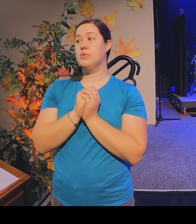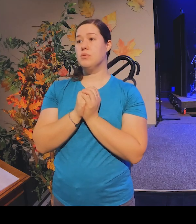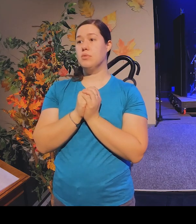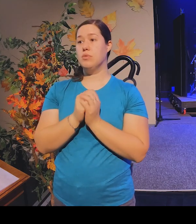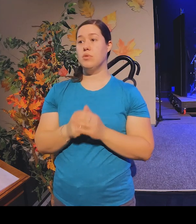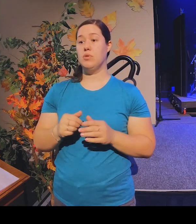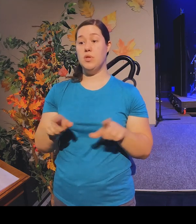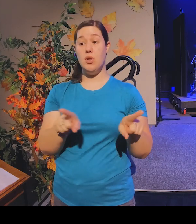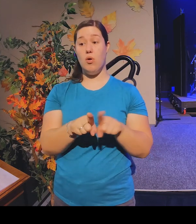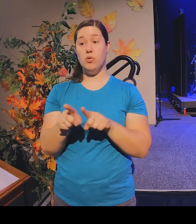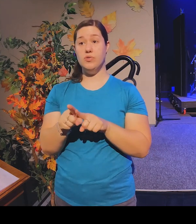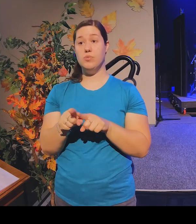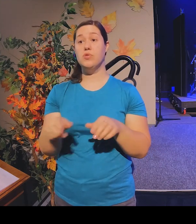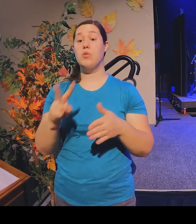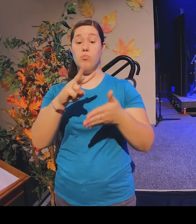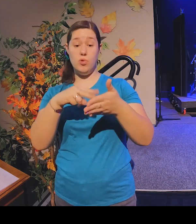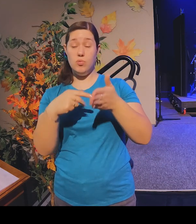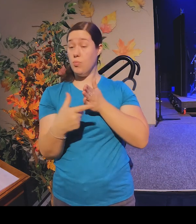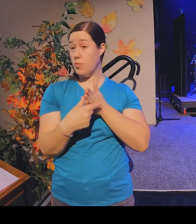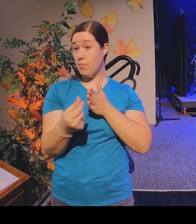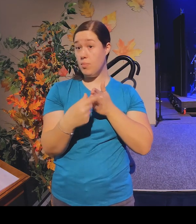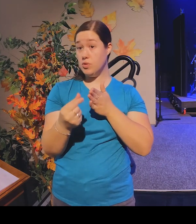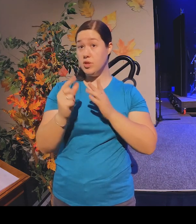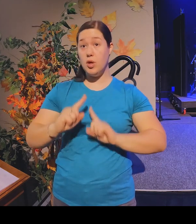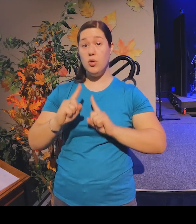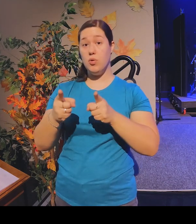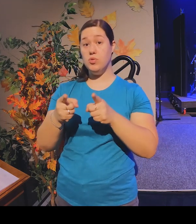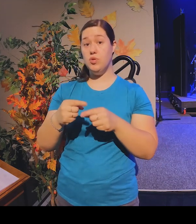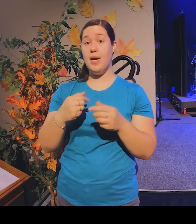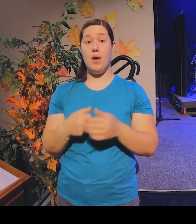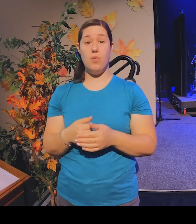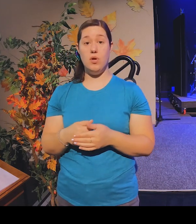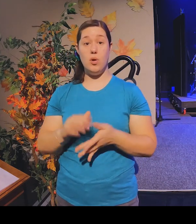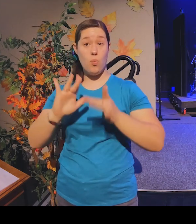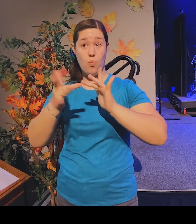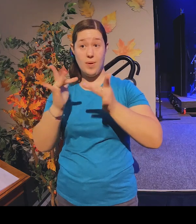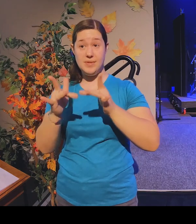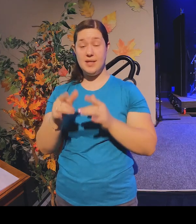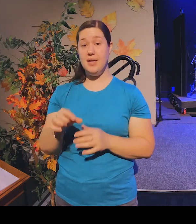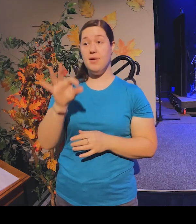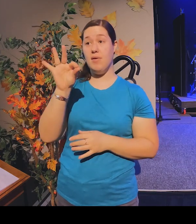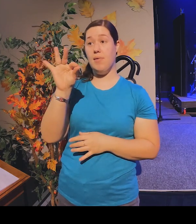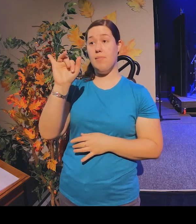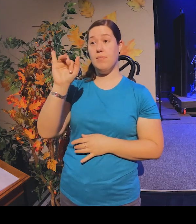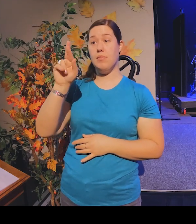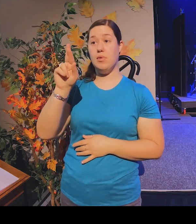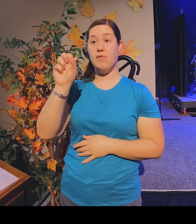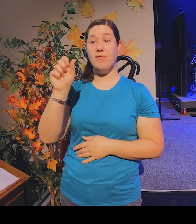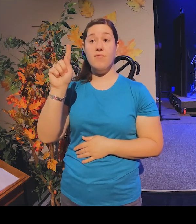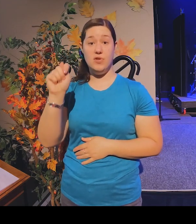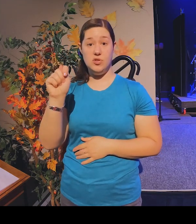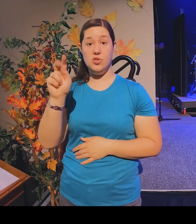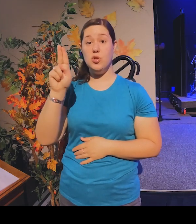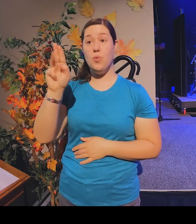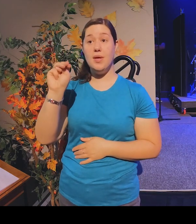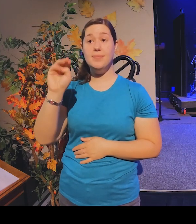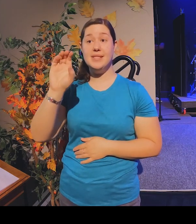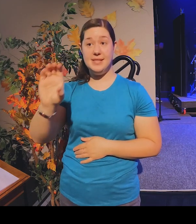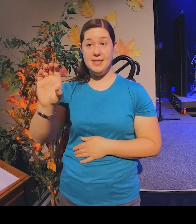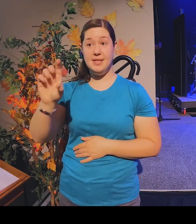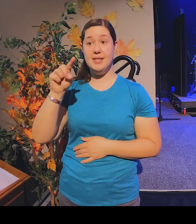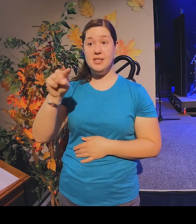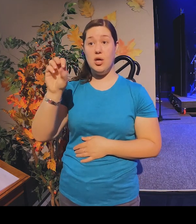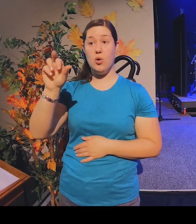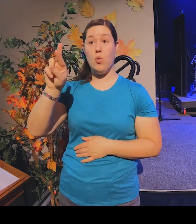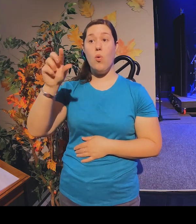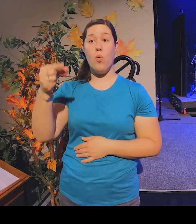firstumc.org, and see those opportunities for us to invite. For example, we are getting ready for our pumpkin patch, and we'll be having trunk or